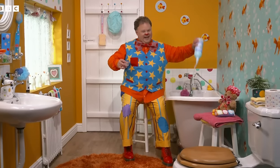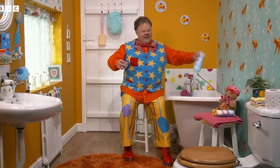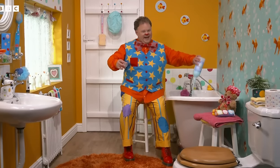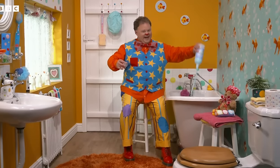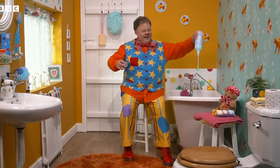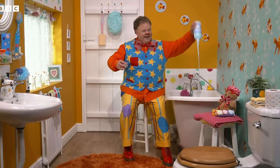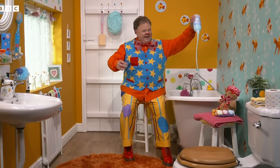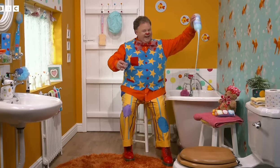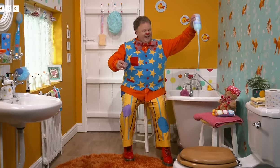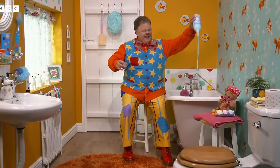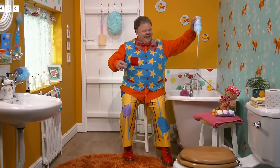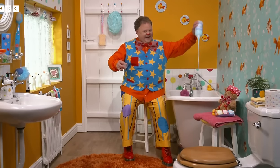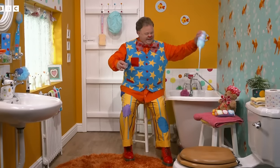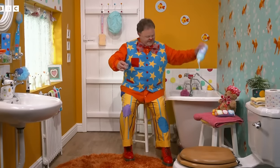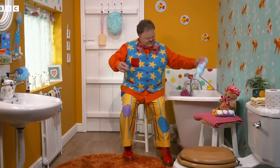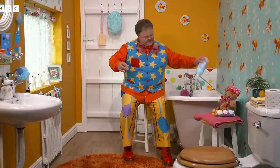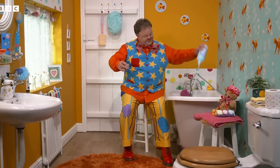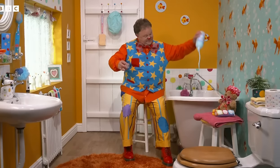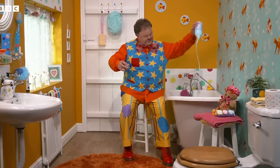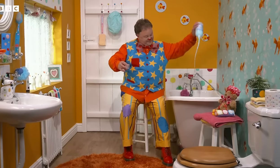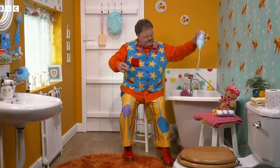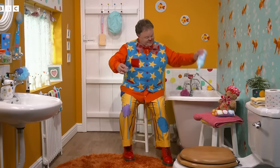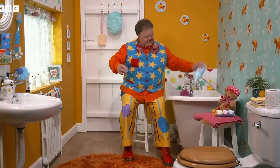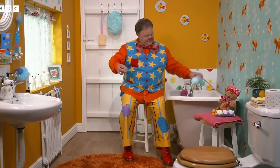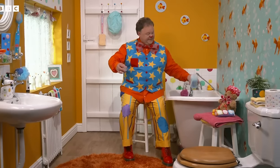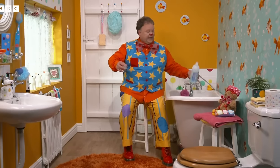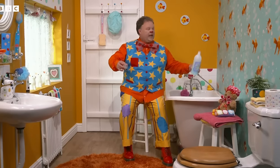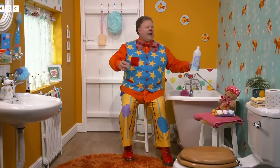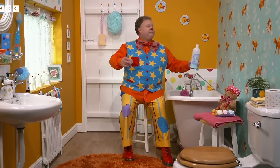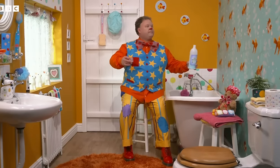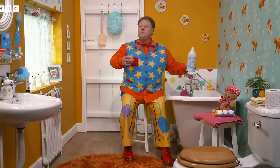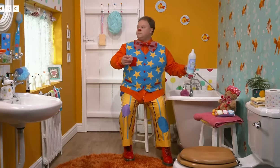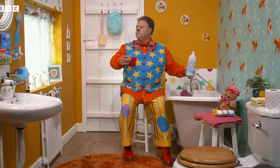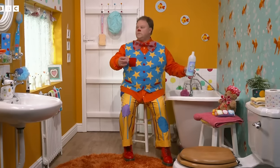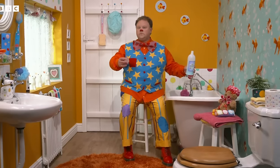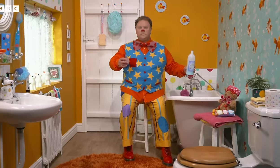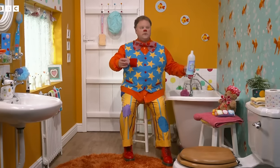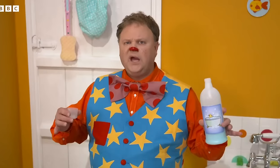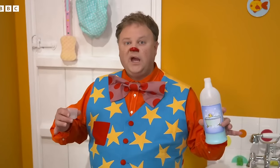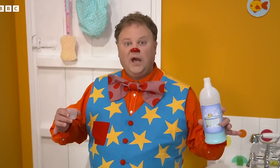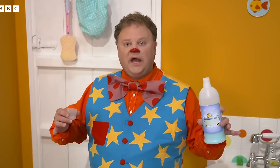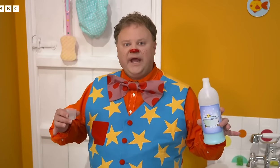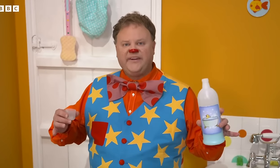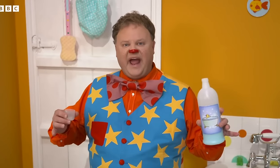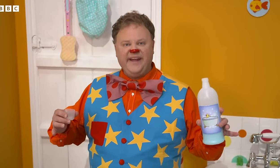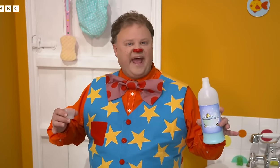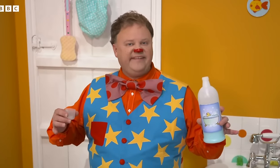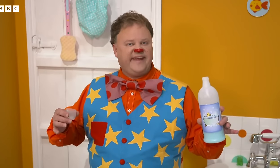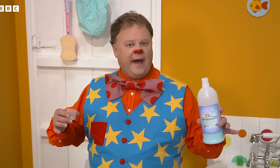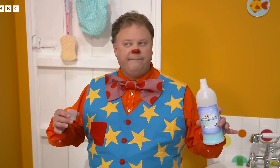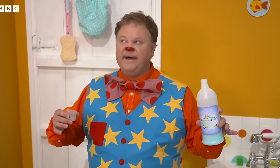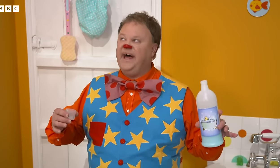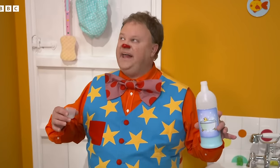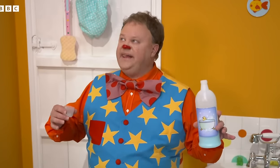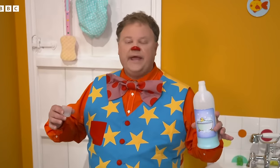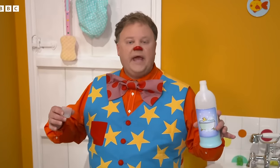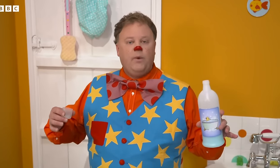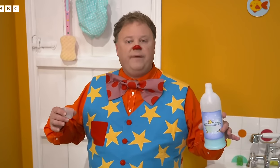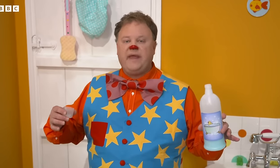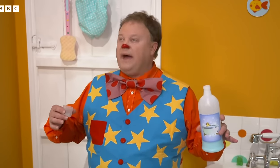Da-da-da-da-da-da-da-da-da-da-da-da-da. Hello, the boy! Have you seen my slippers? Grandad Tumble? Well, I'm